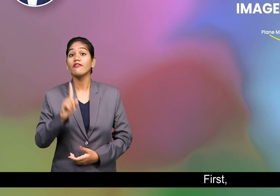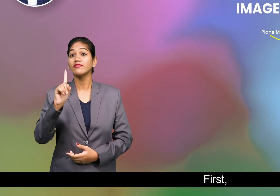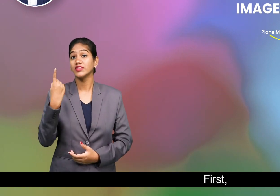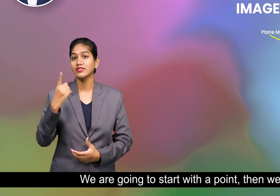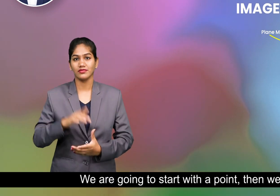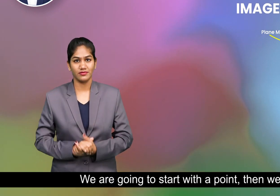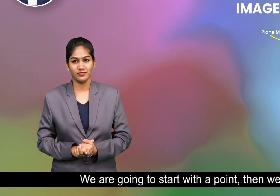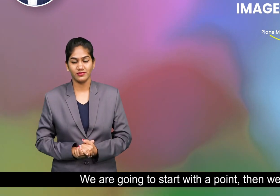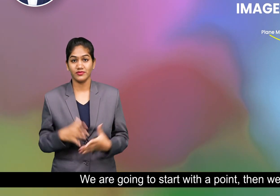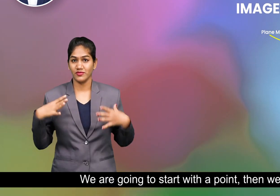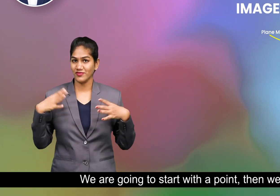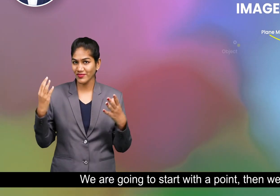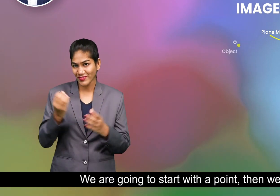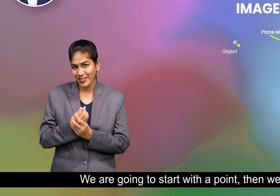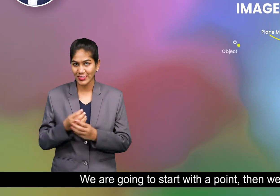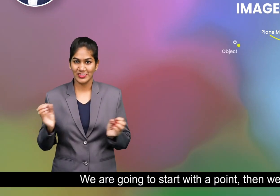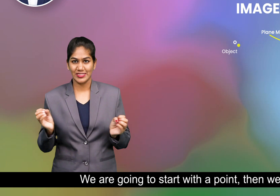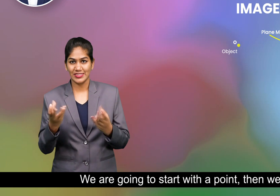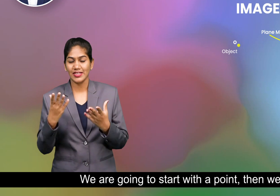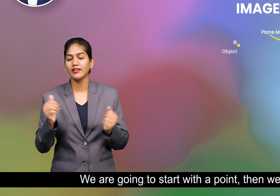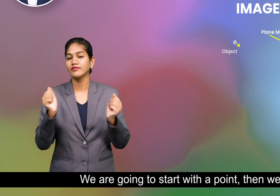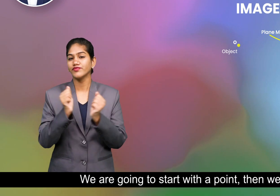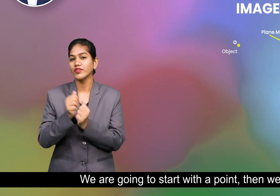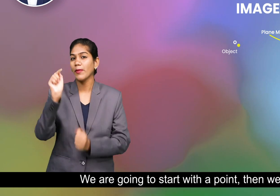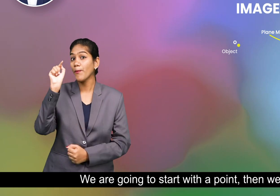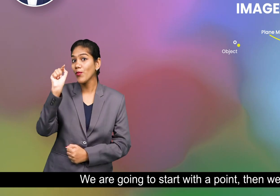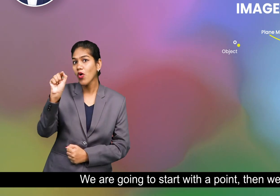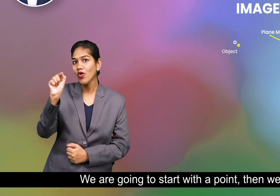First, we are going to start with a point.